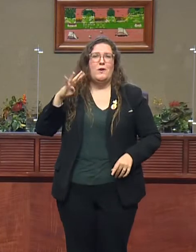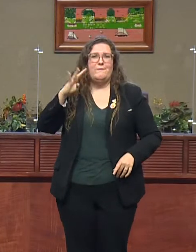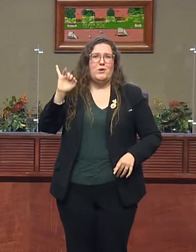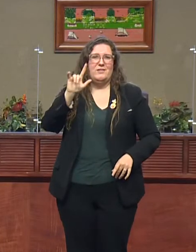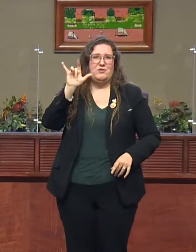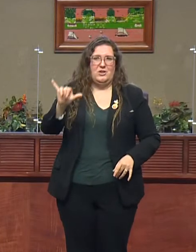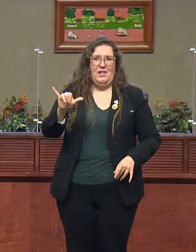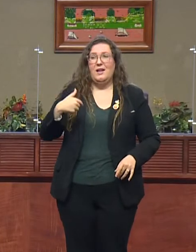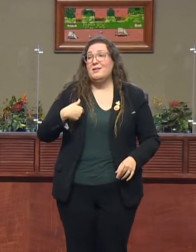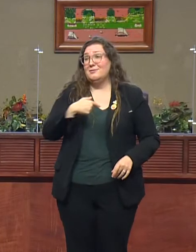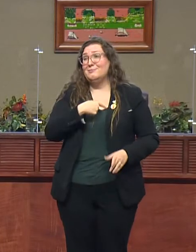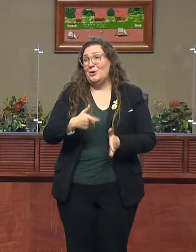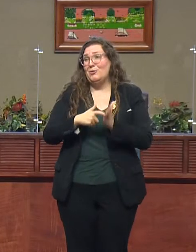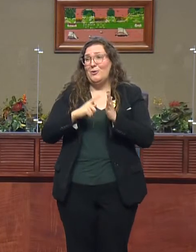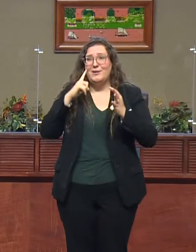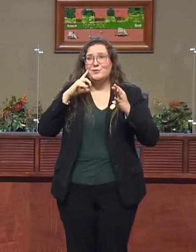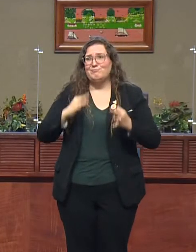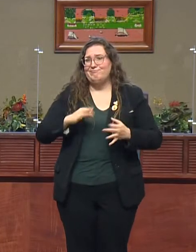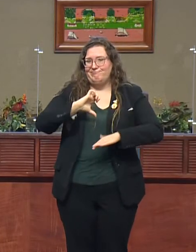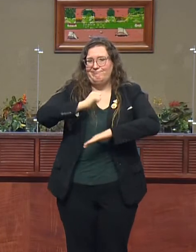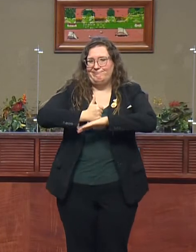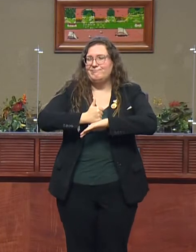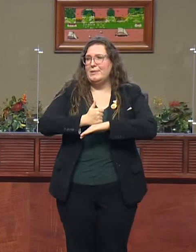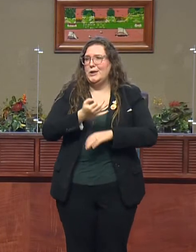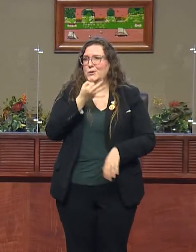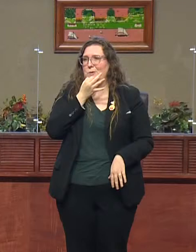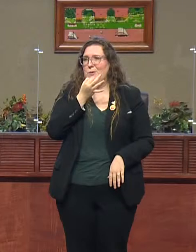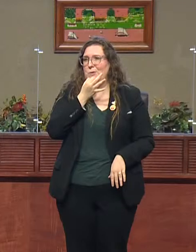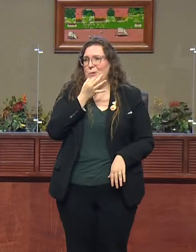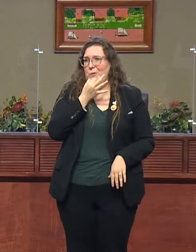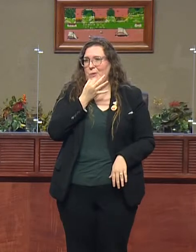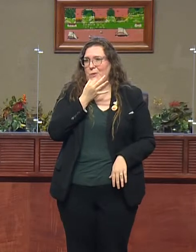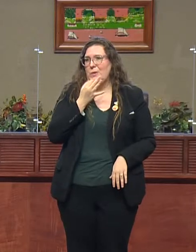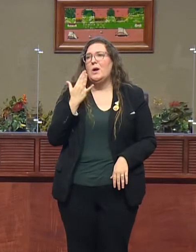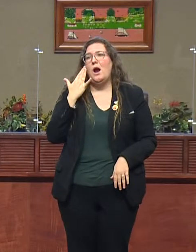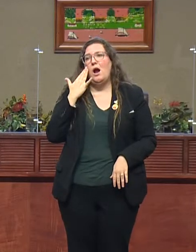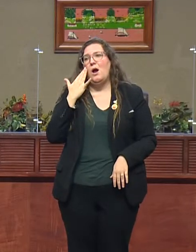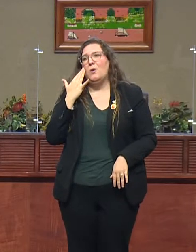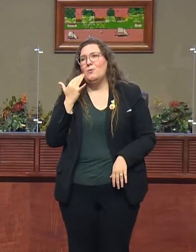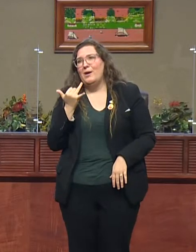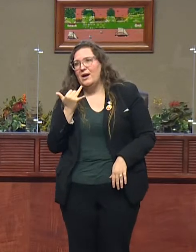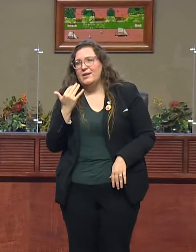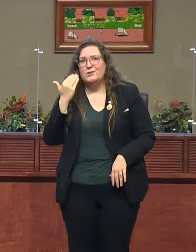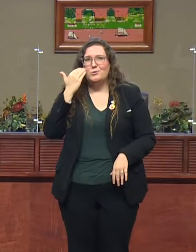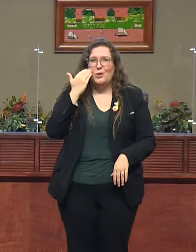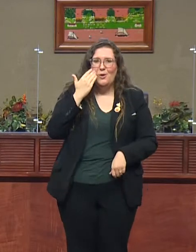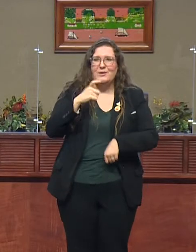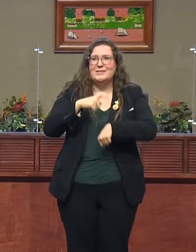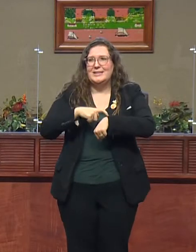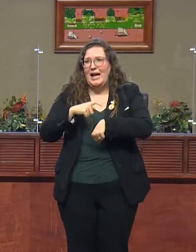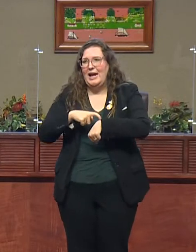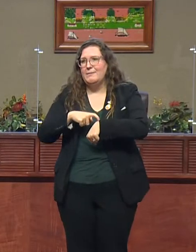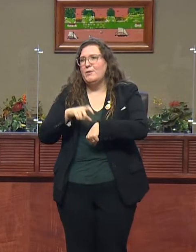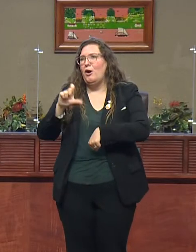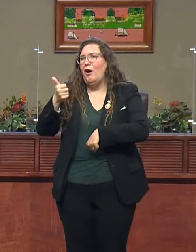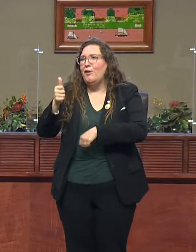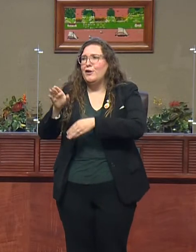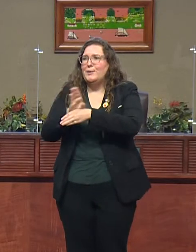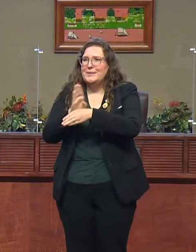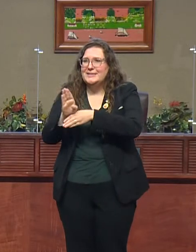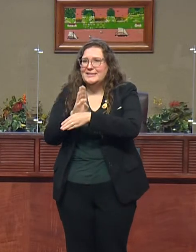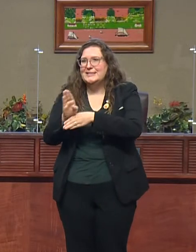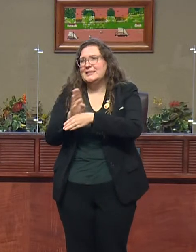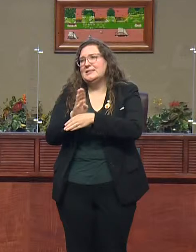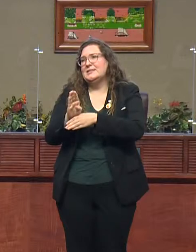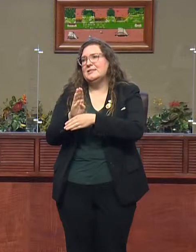to make that decision pretty soon because of the lead time for vendors to make decisions and be prepared for that. But